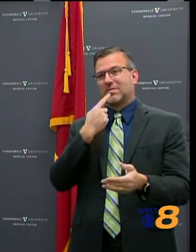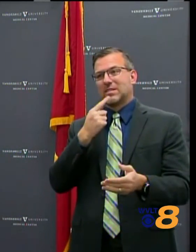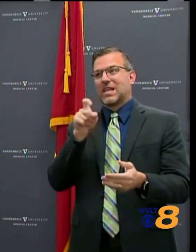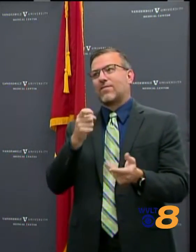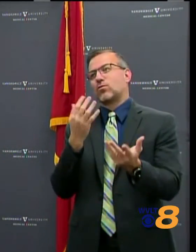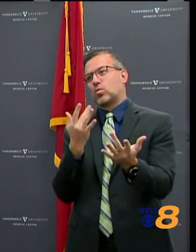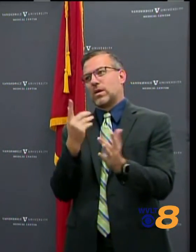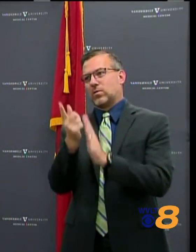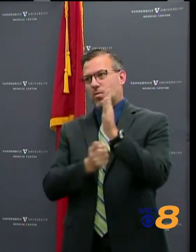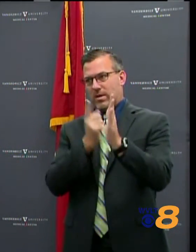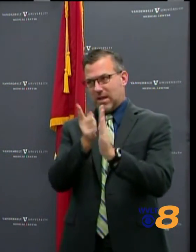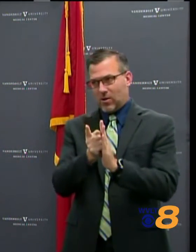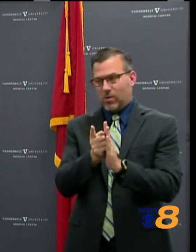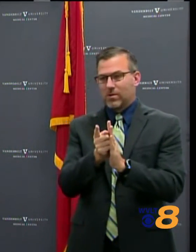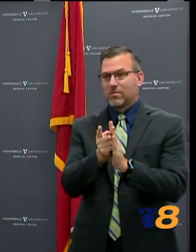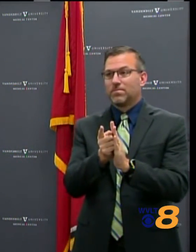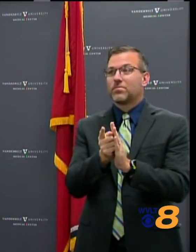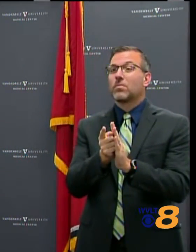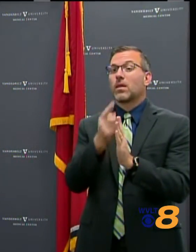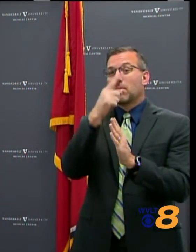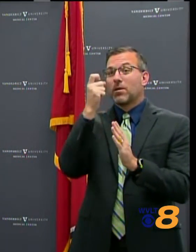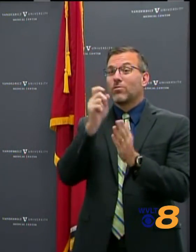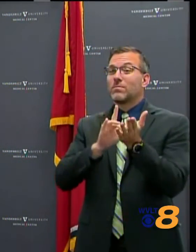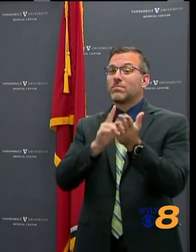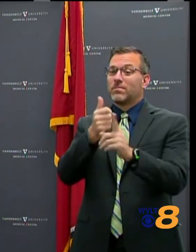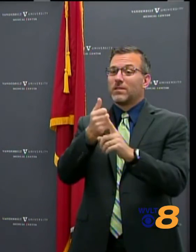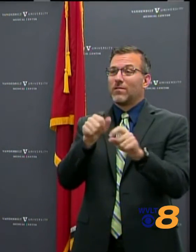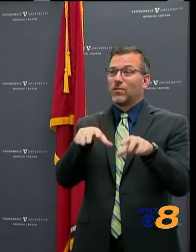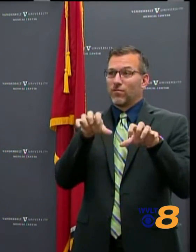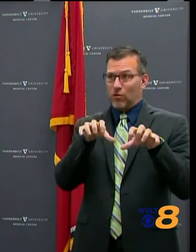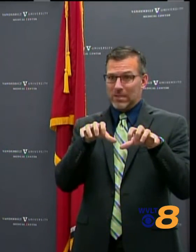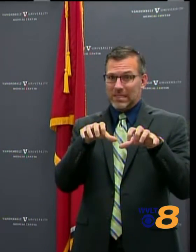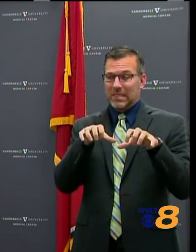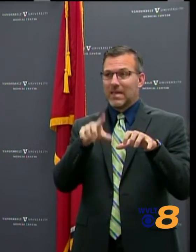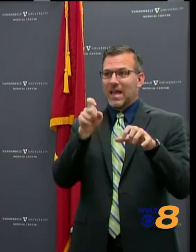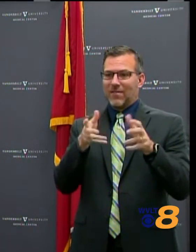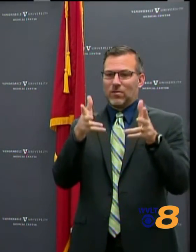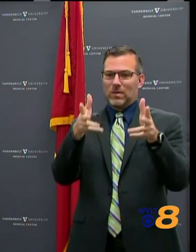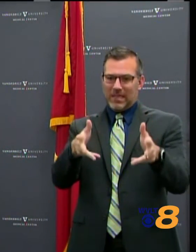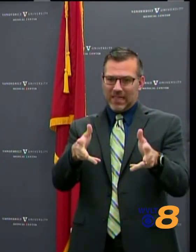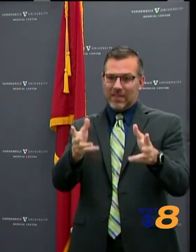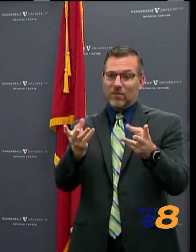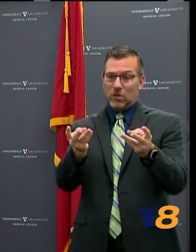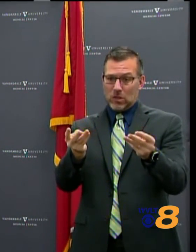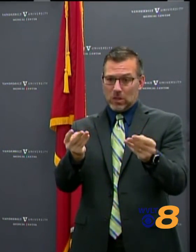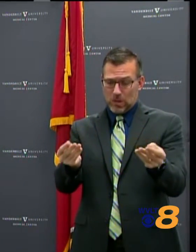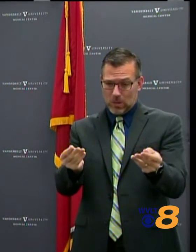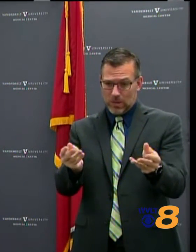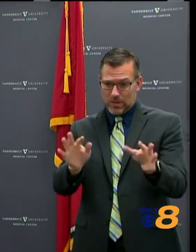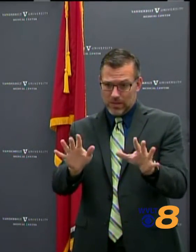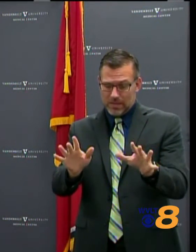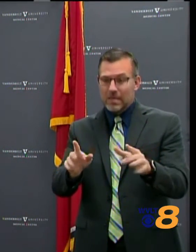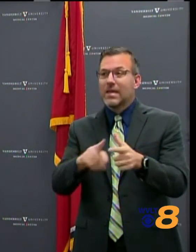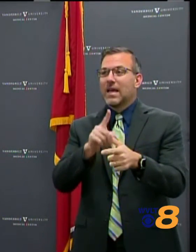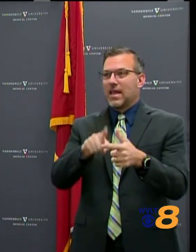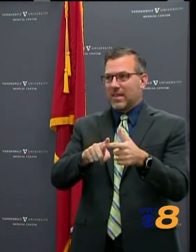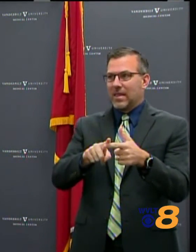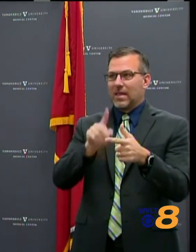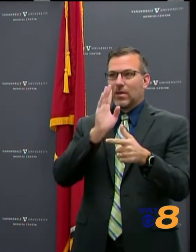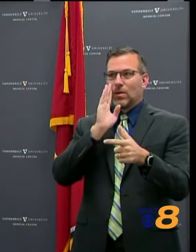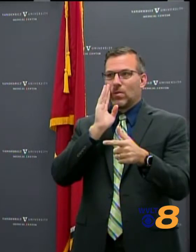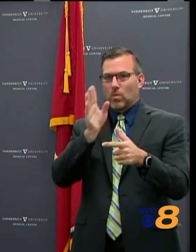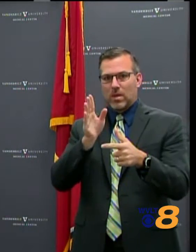hour to thaw the vaccine and reconstitute it, but we will have it delivered to the room